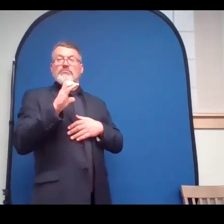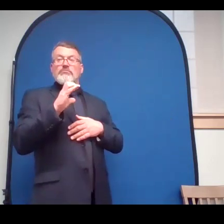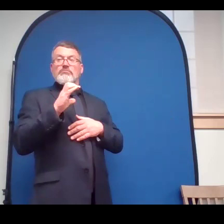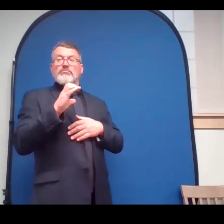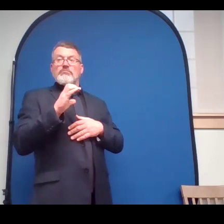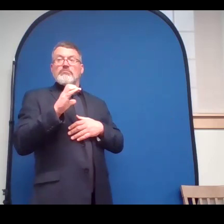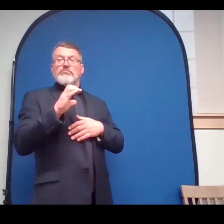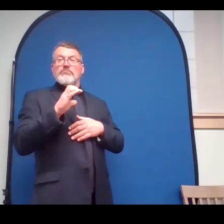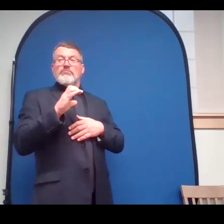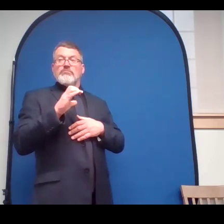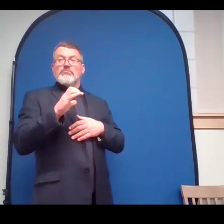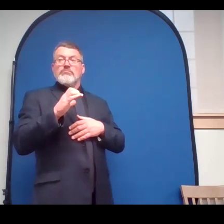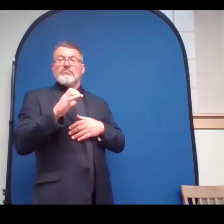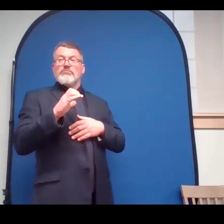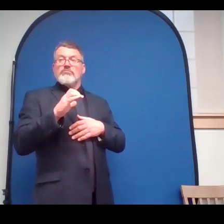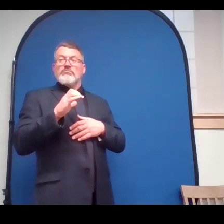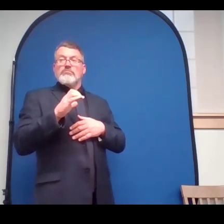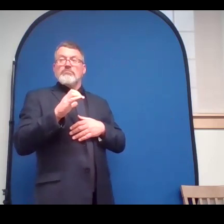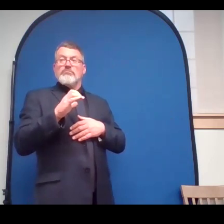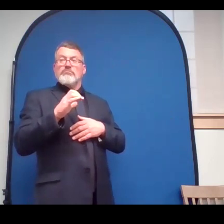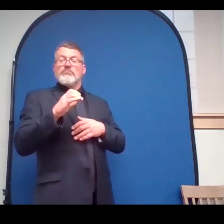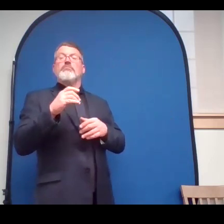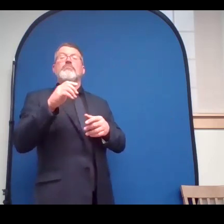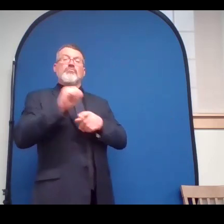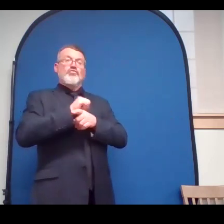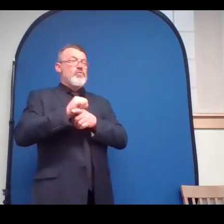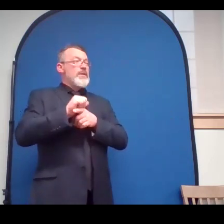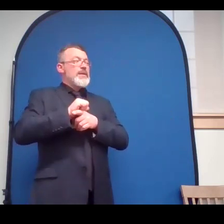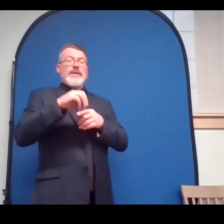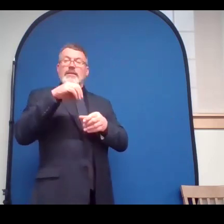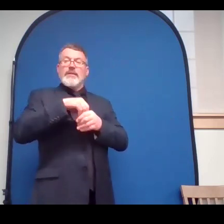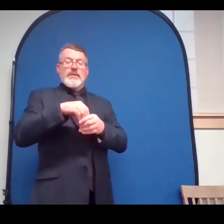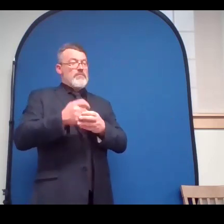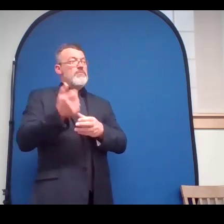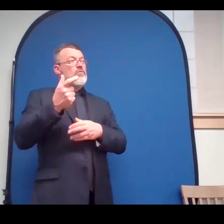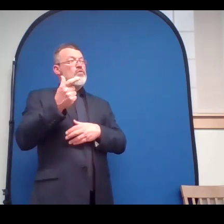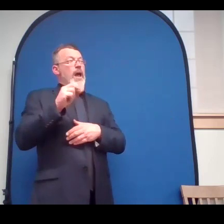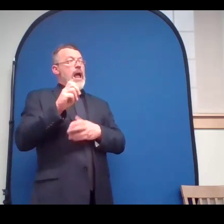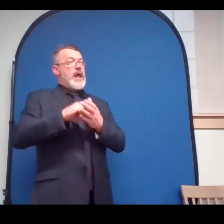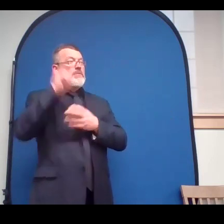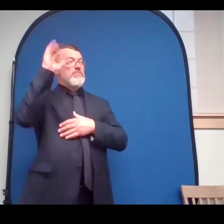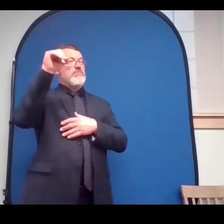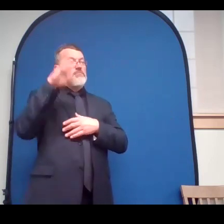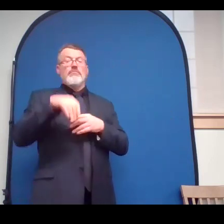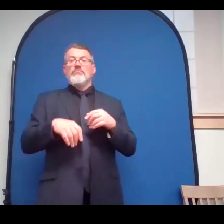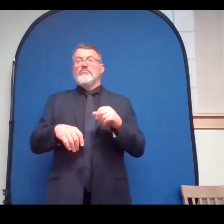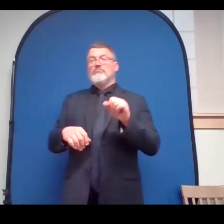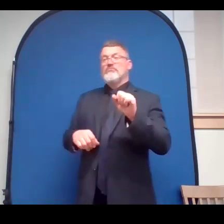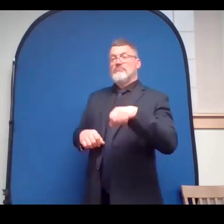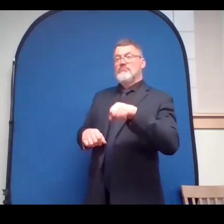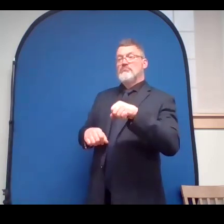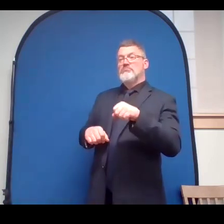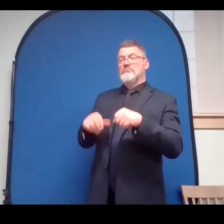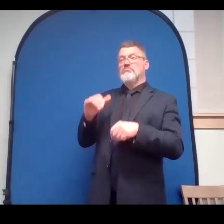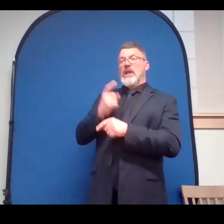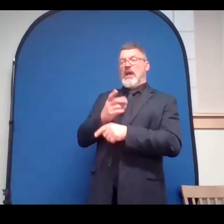trainer instructor, correct? One of the missions we had my first year was hand grenade. Yes, sir. Just briefly describe